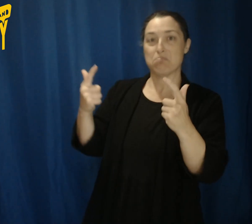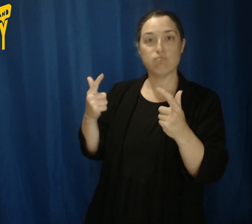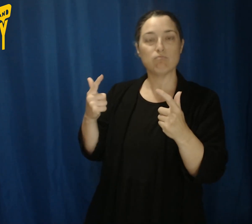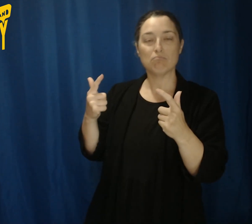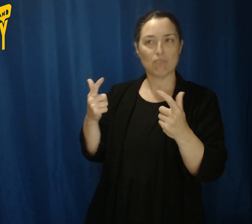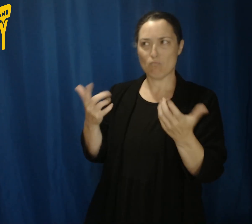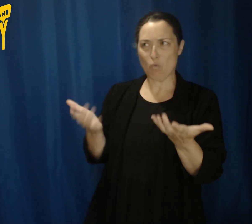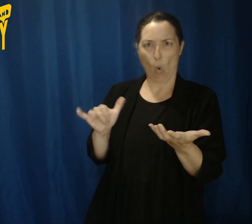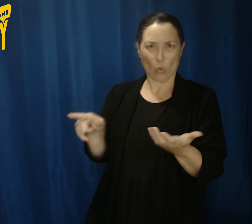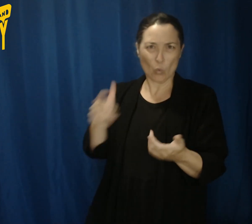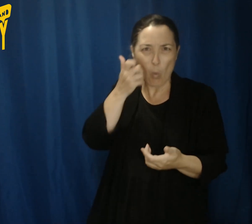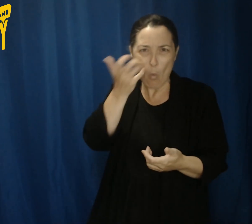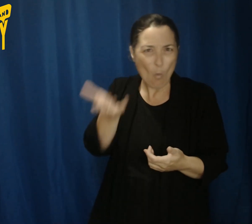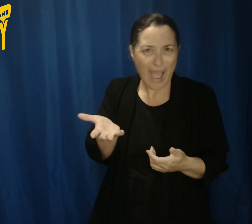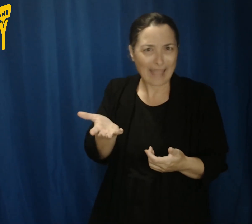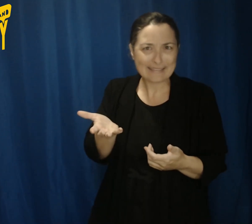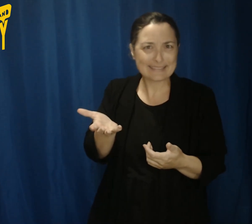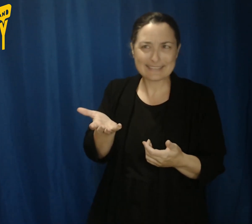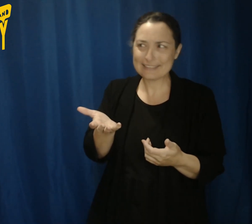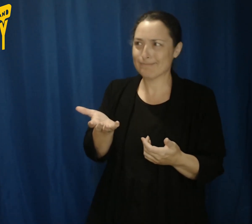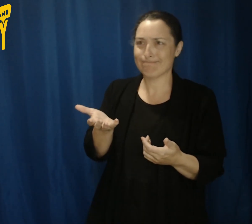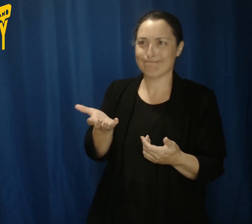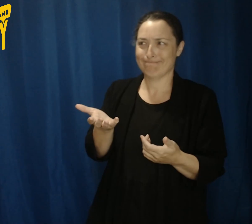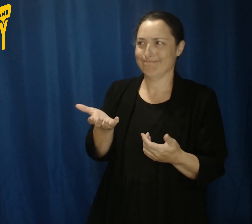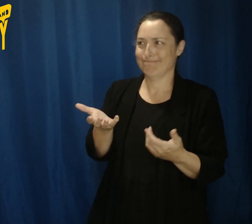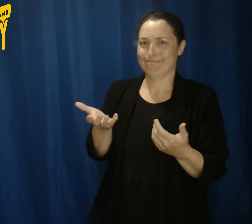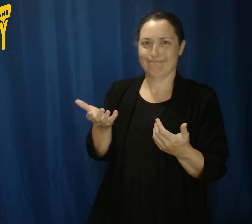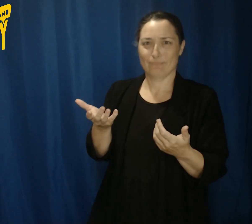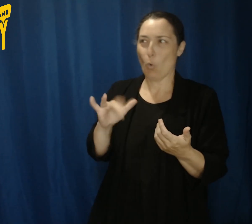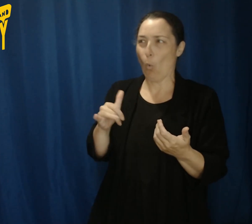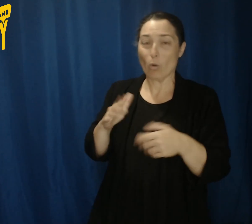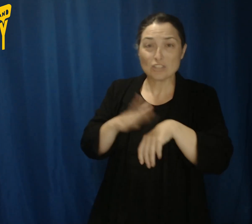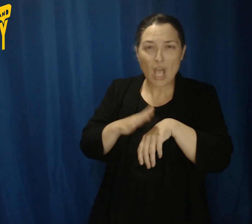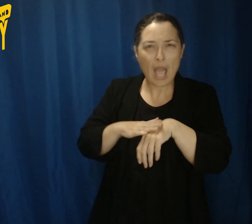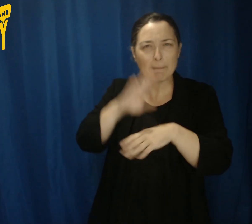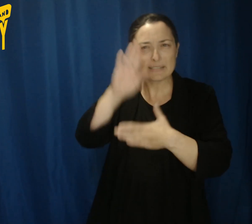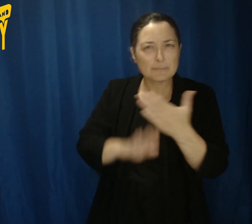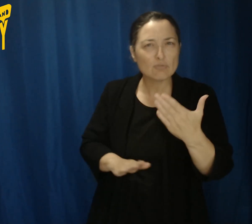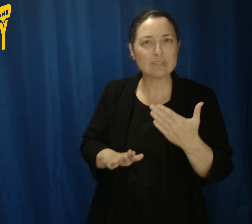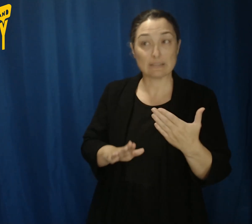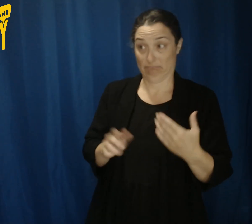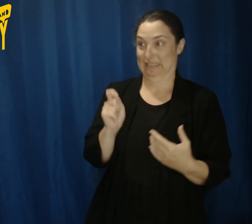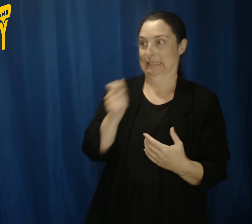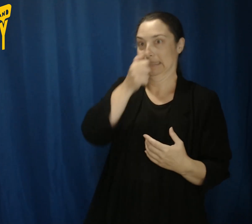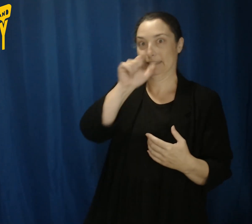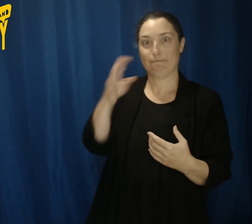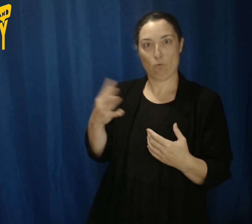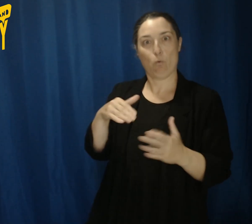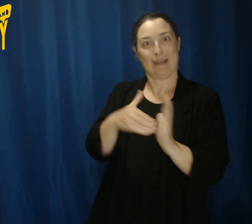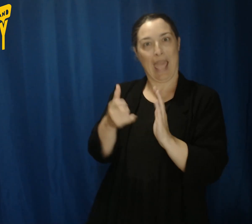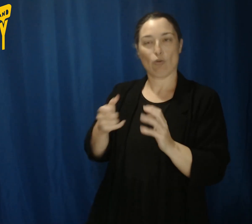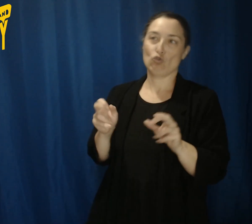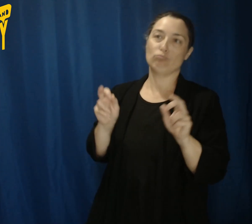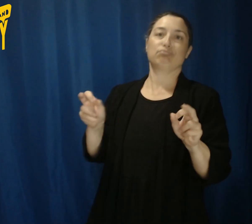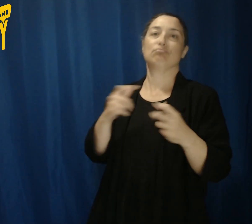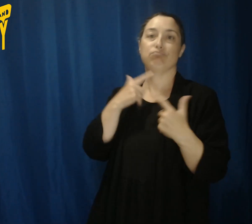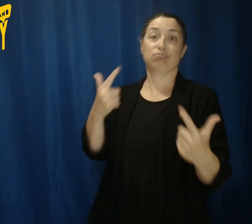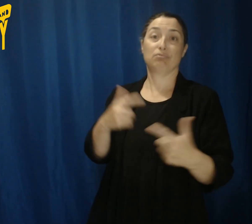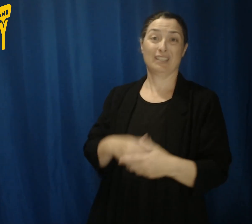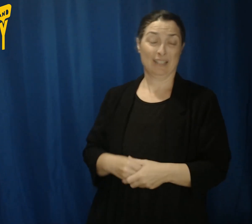Or do you think it comes with time and experience now that you're nearly 64? I often say to people, if you met my family,